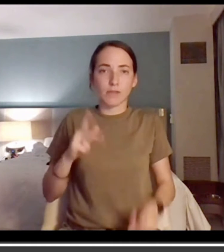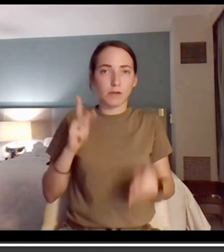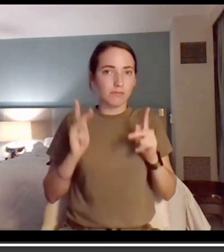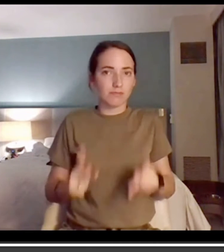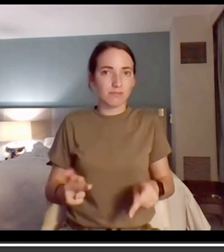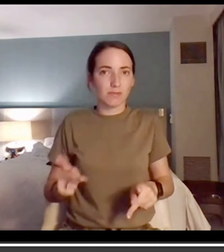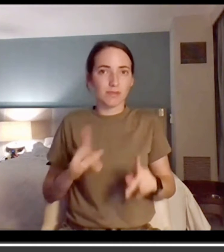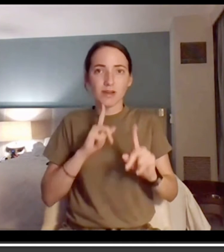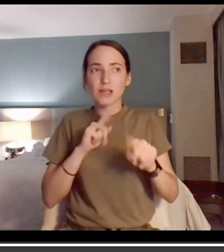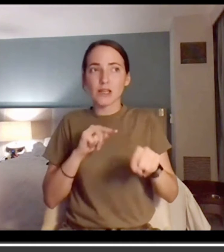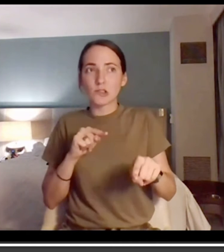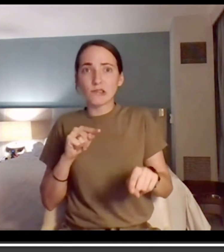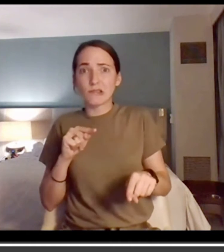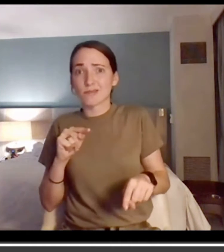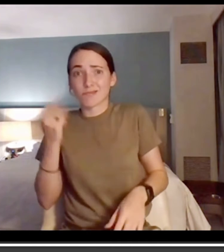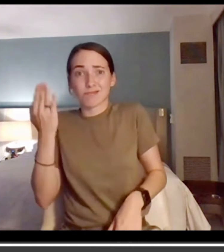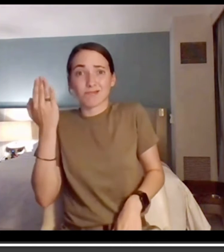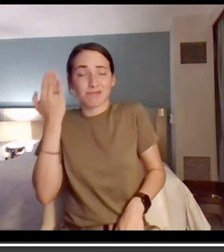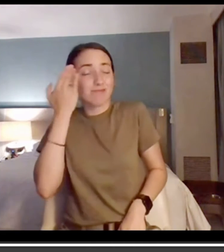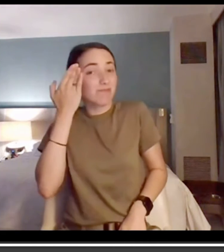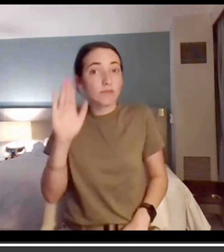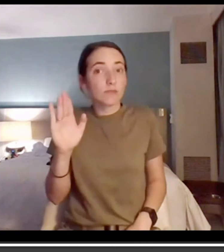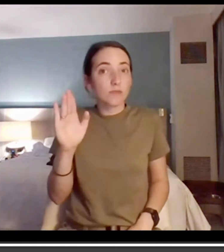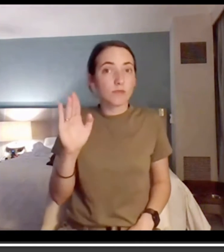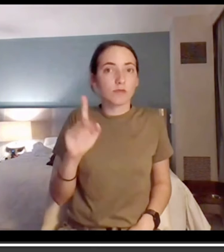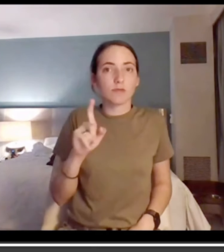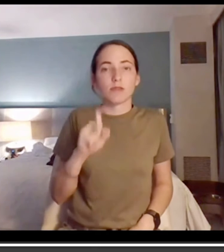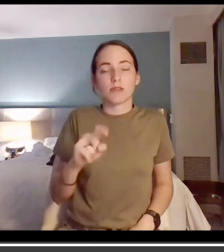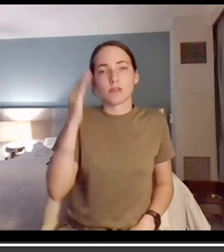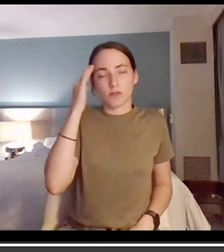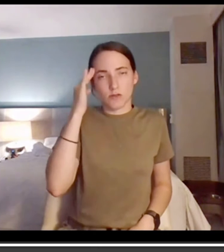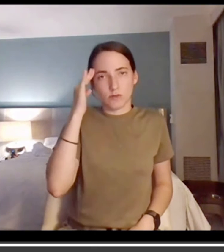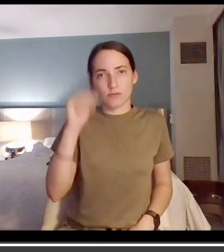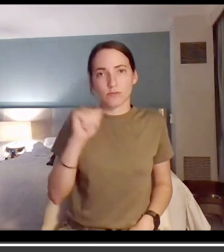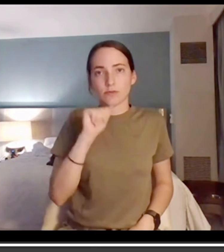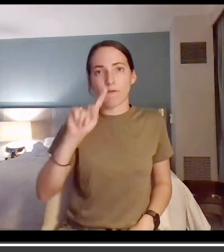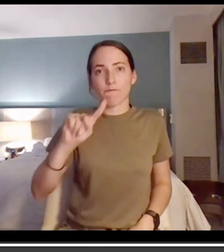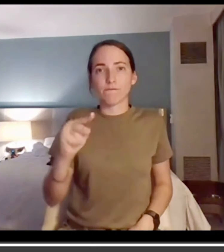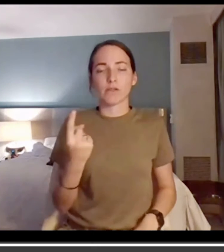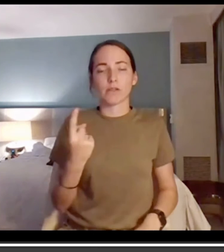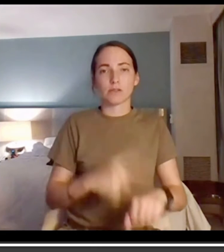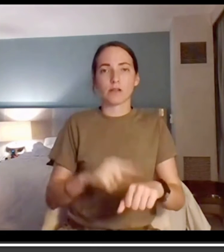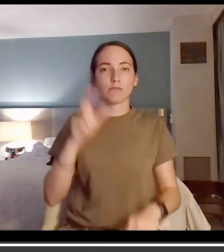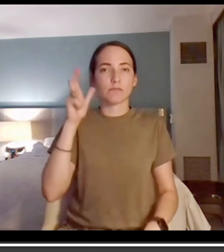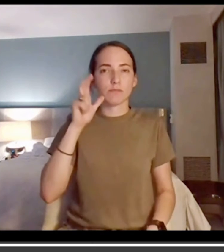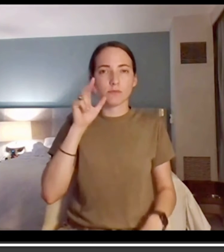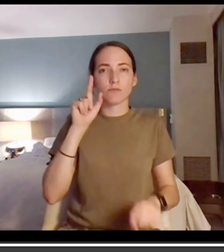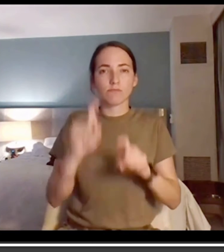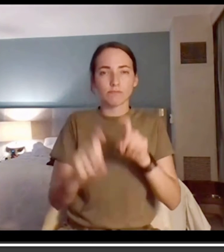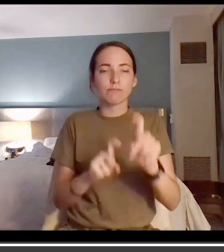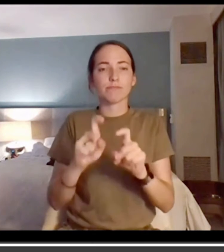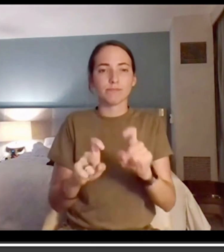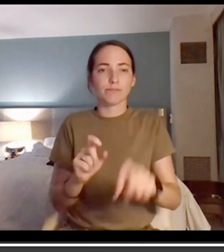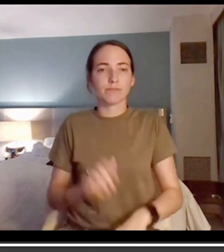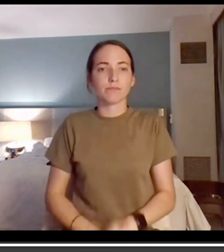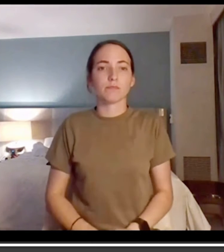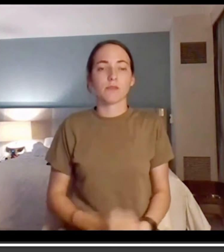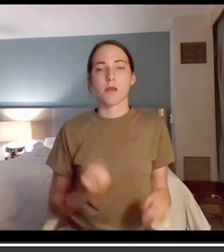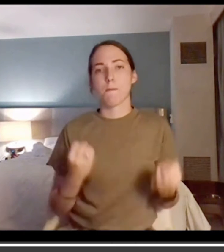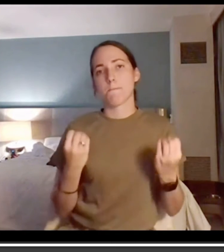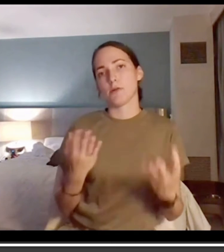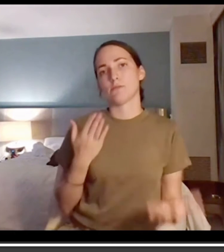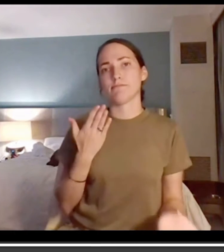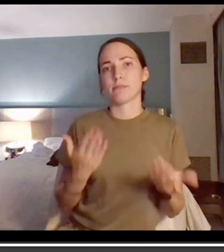if I lift more than 7 or 8 pounds, a gallon of milk, I'll be in bed for the rest of the day because of pain. Or I can lift it once,